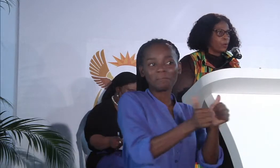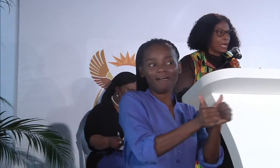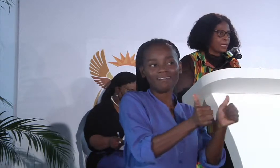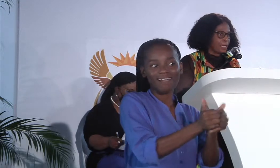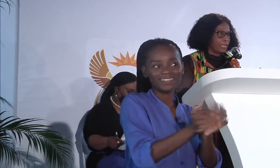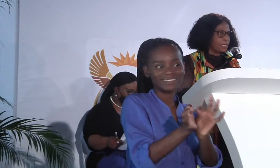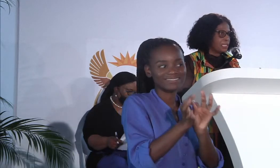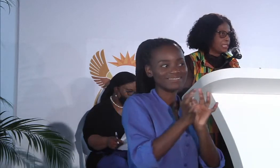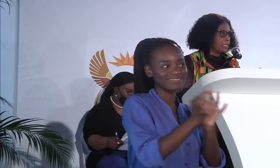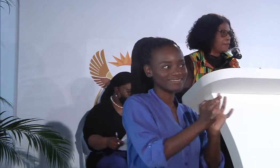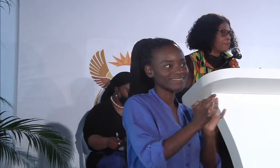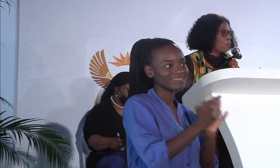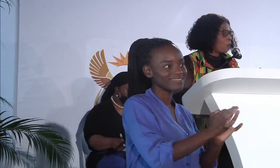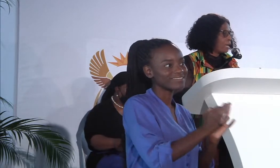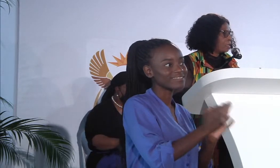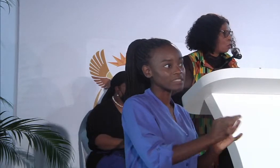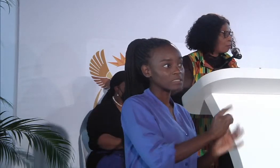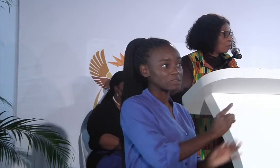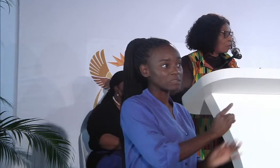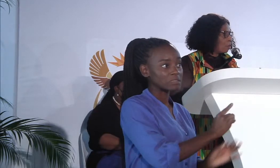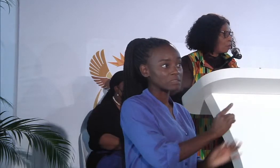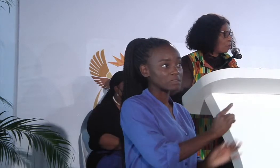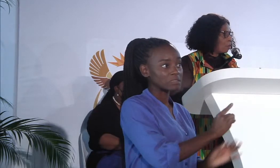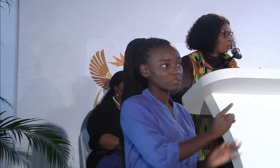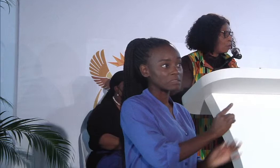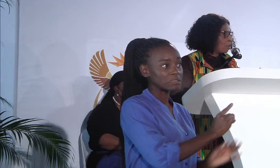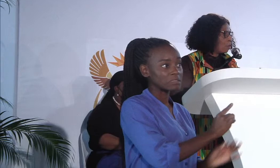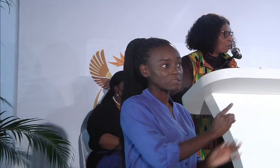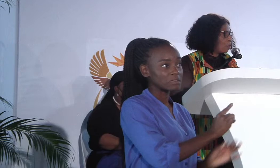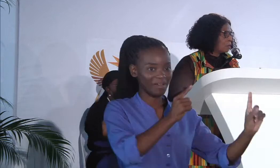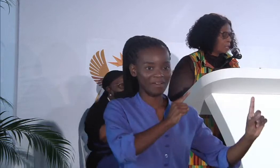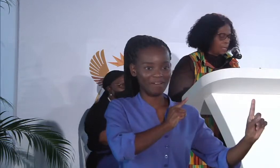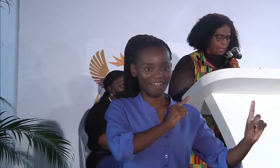who are gathered here for one common objective,